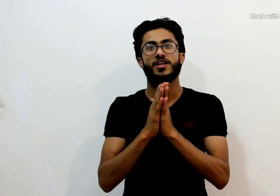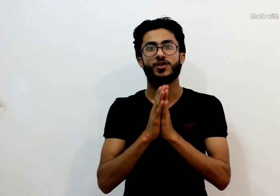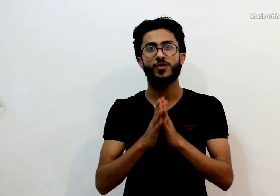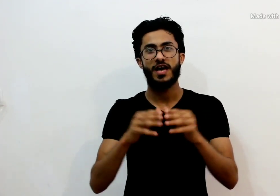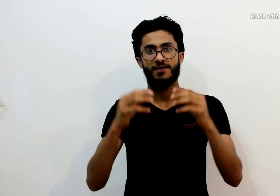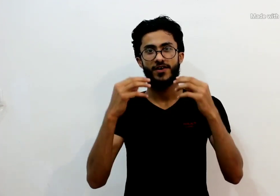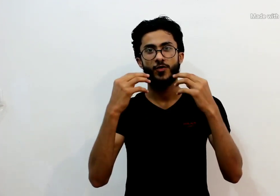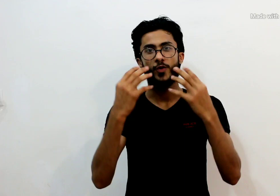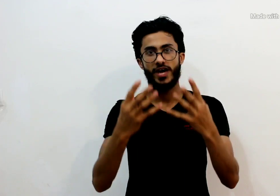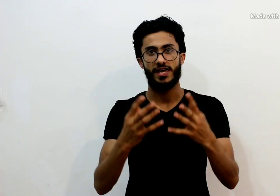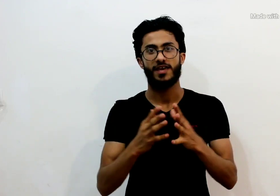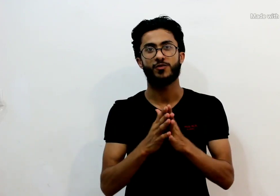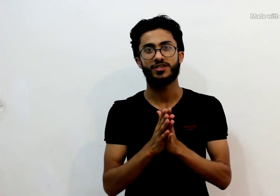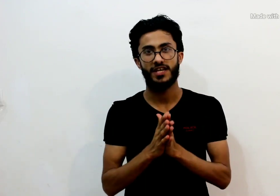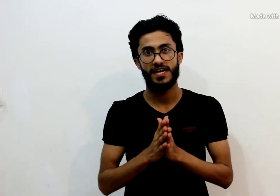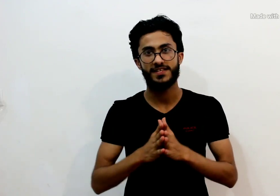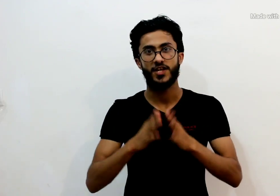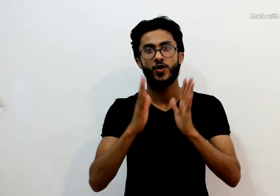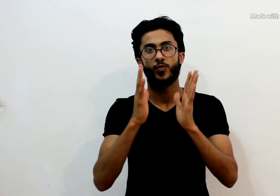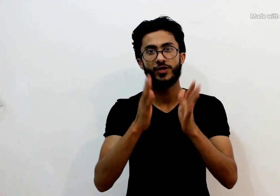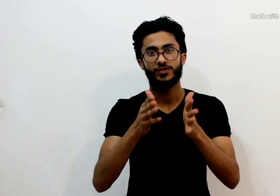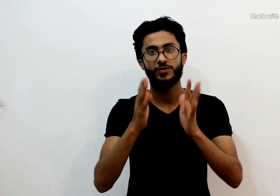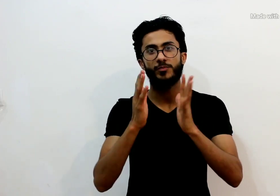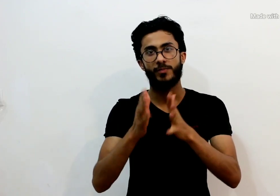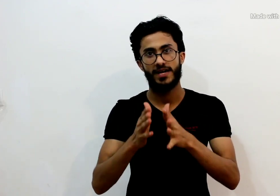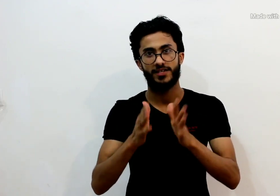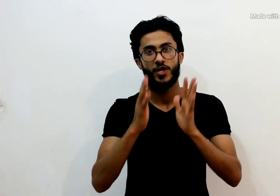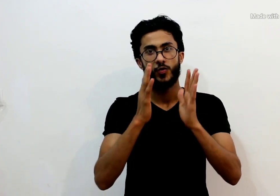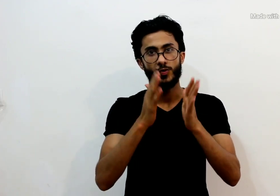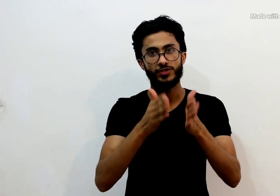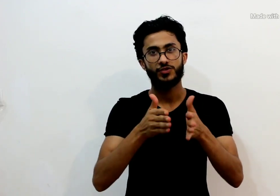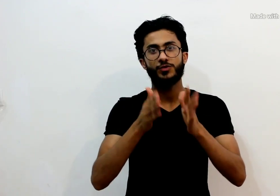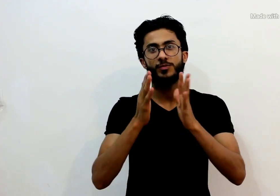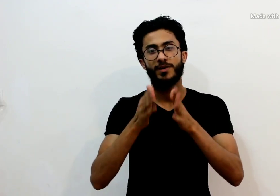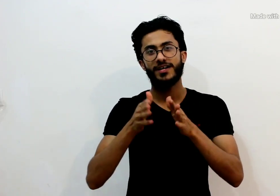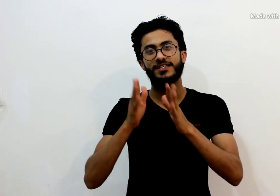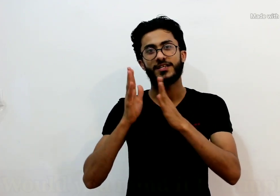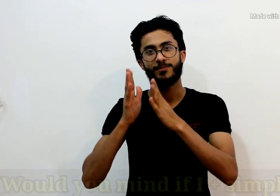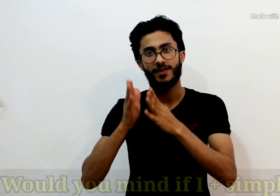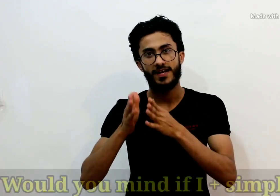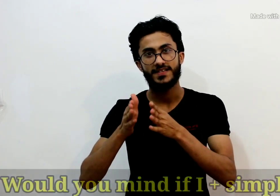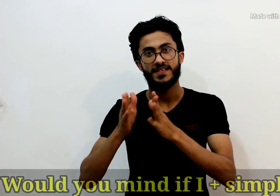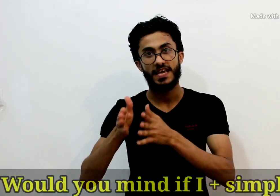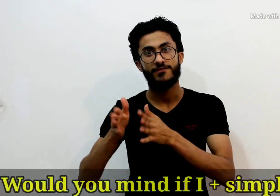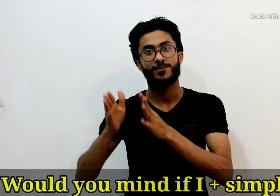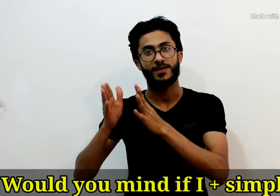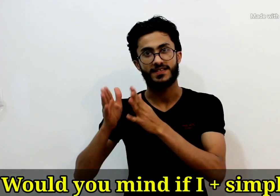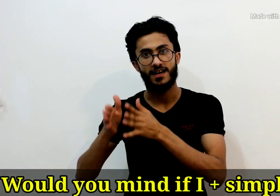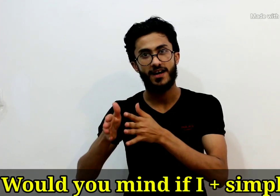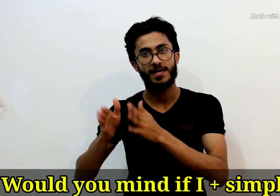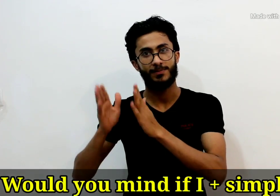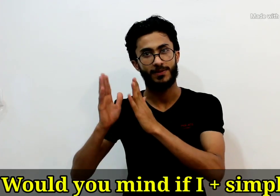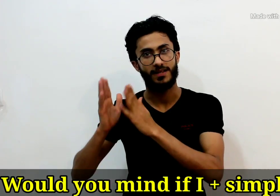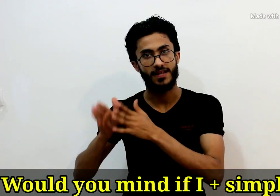you have a way, which is would you mind. Would you mind plus if plus I